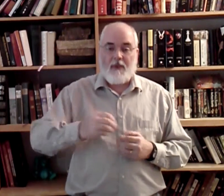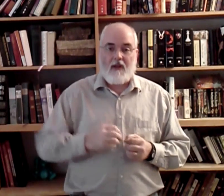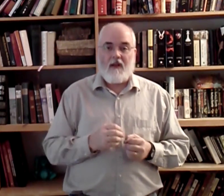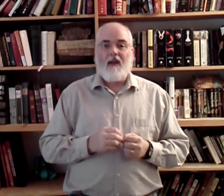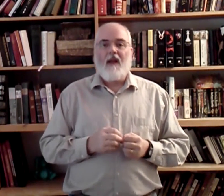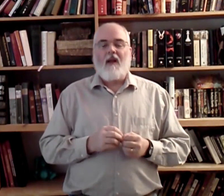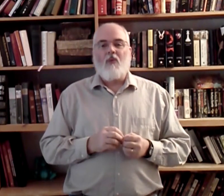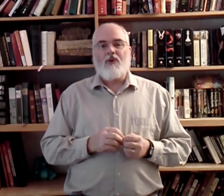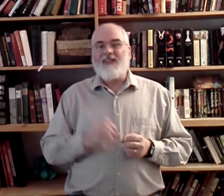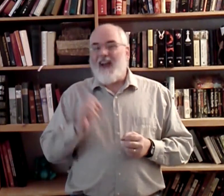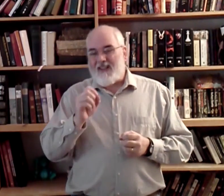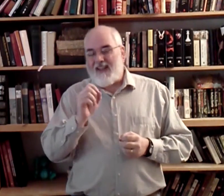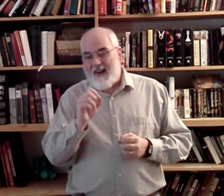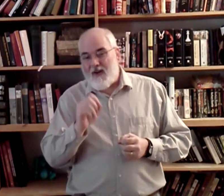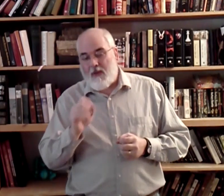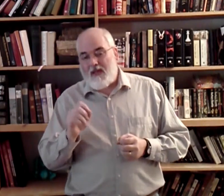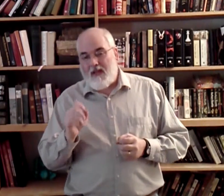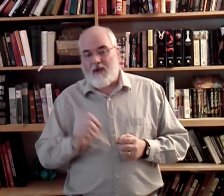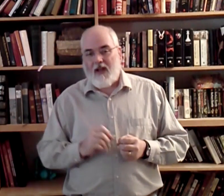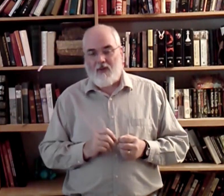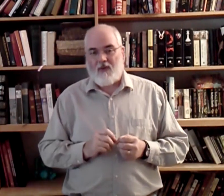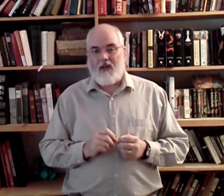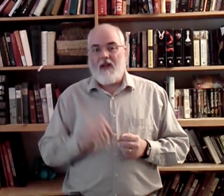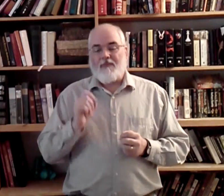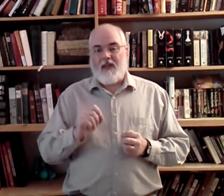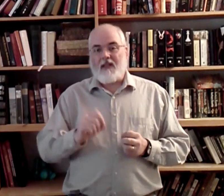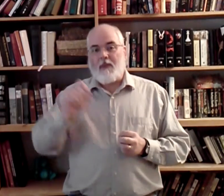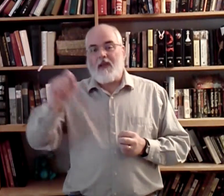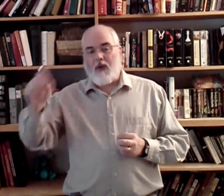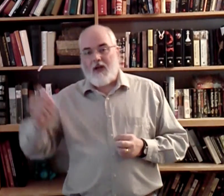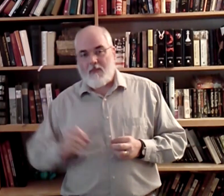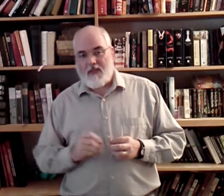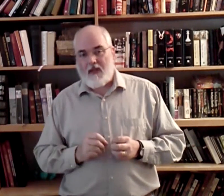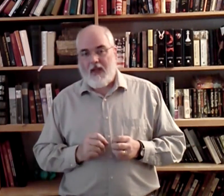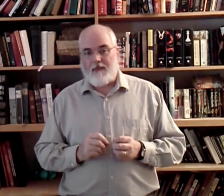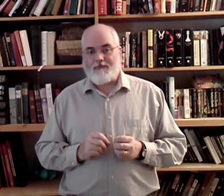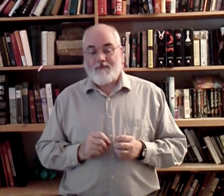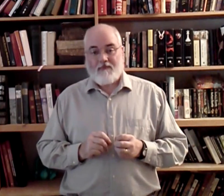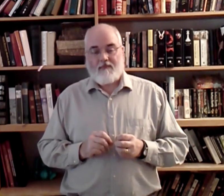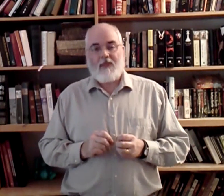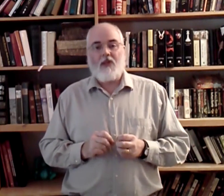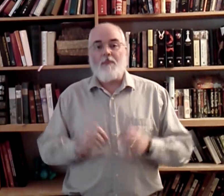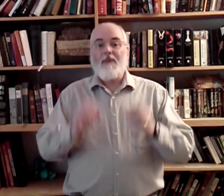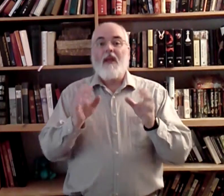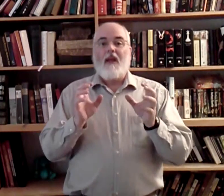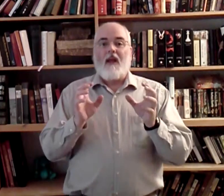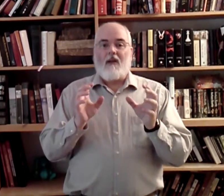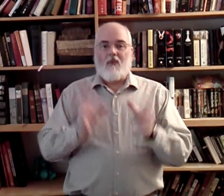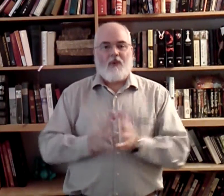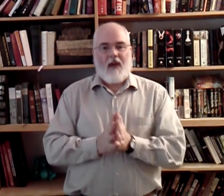speed, which is not terribly different, I don't think, than the speed it will actually be sung at. So, without